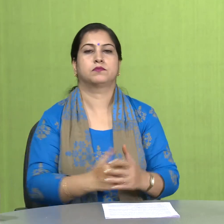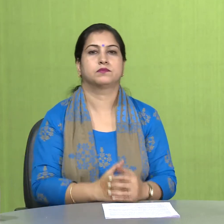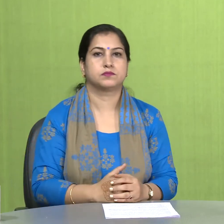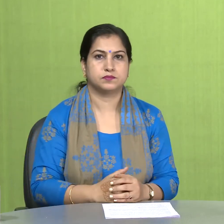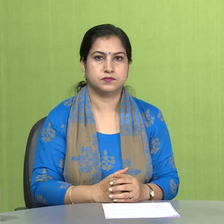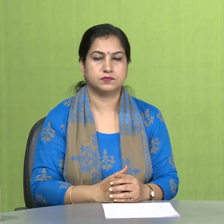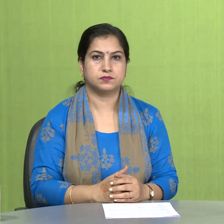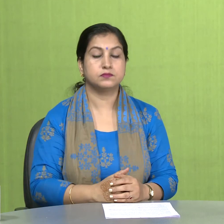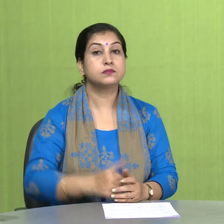And out of these,